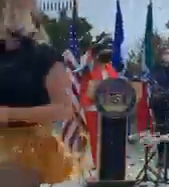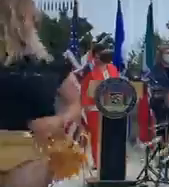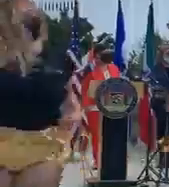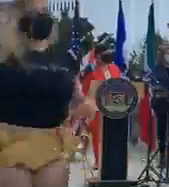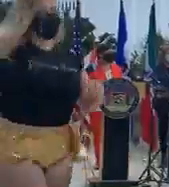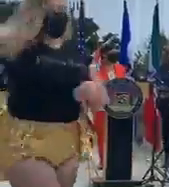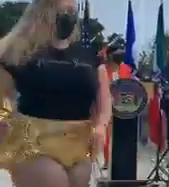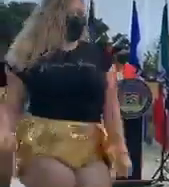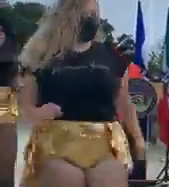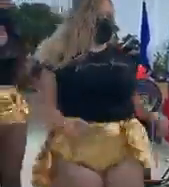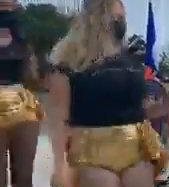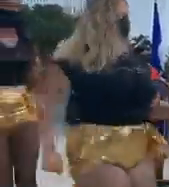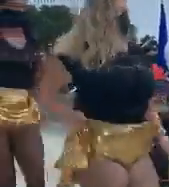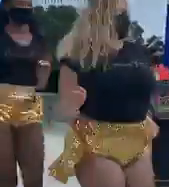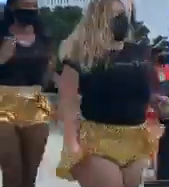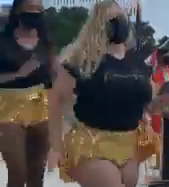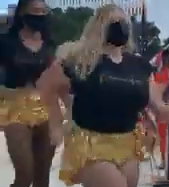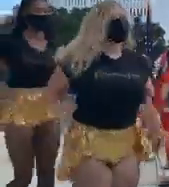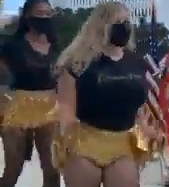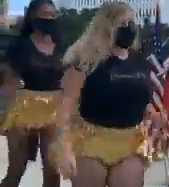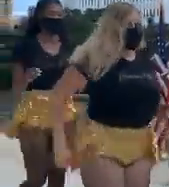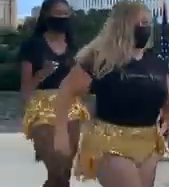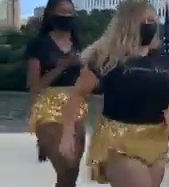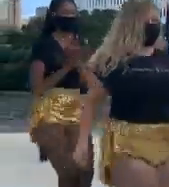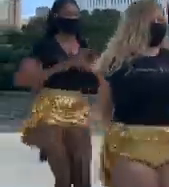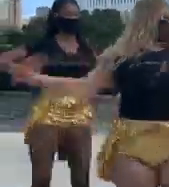Voy a escuchar el silencio